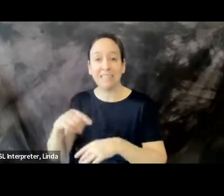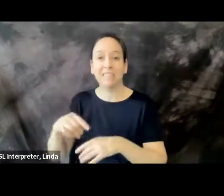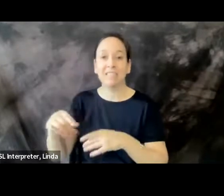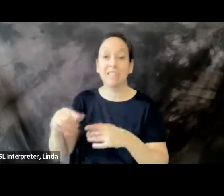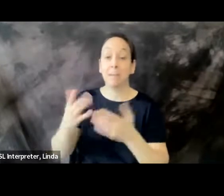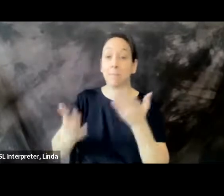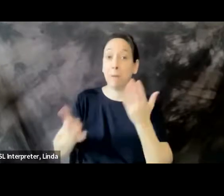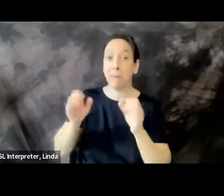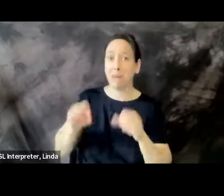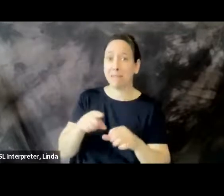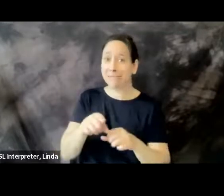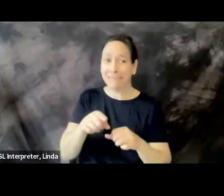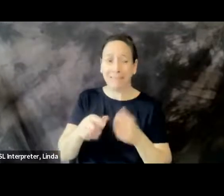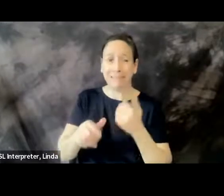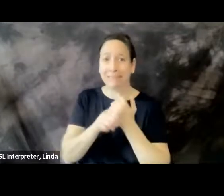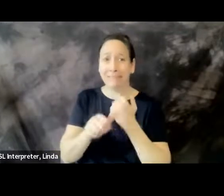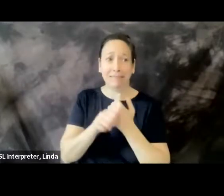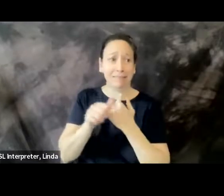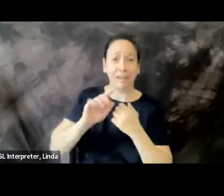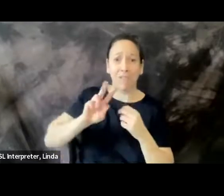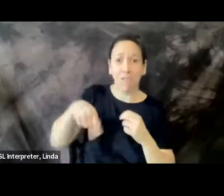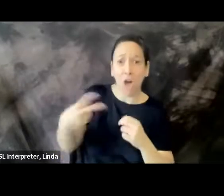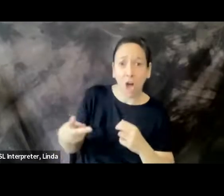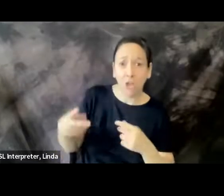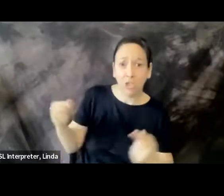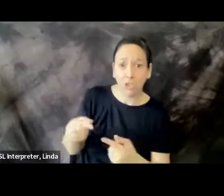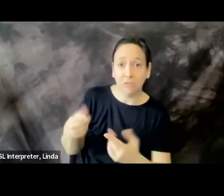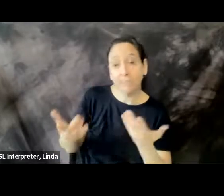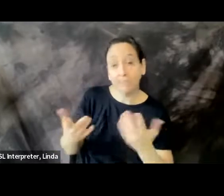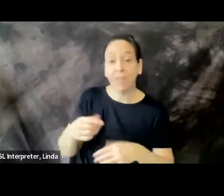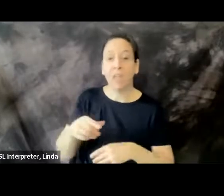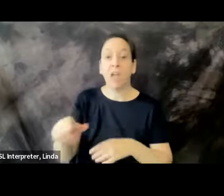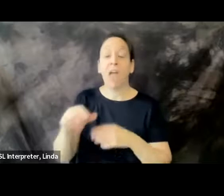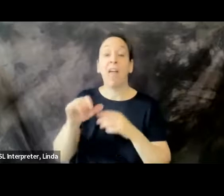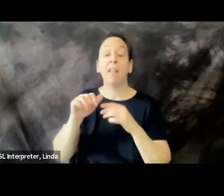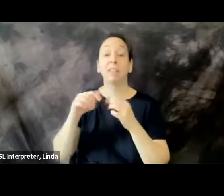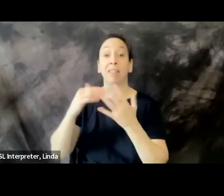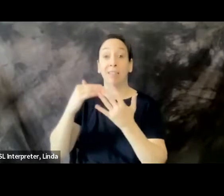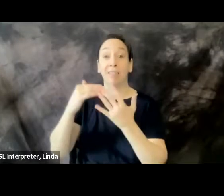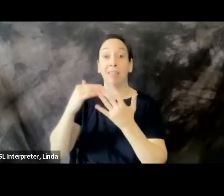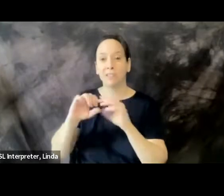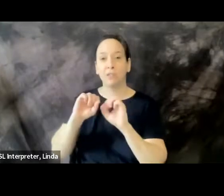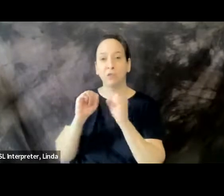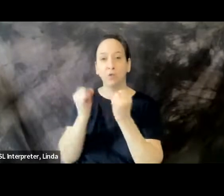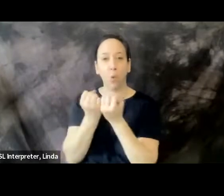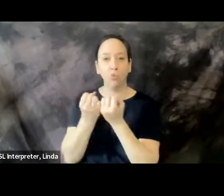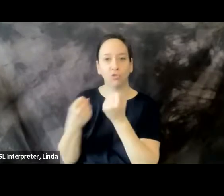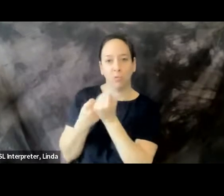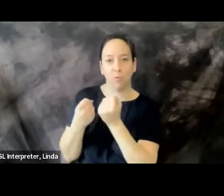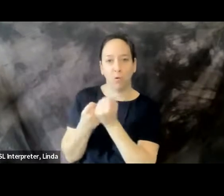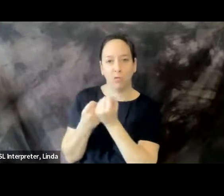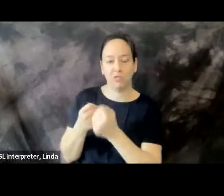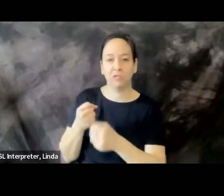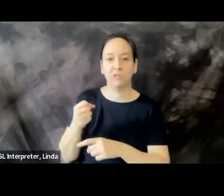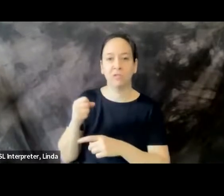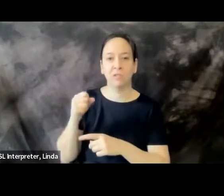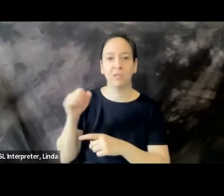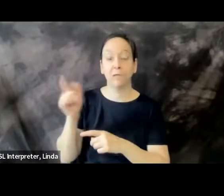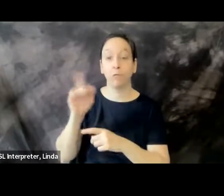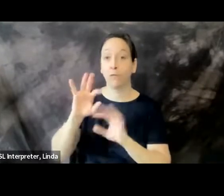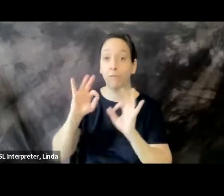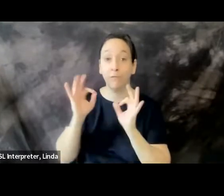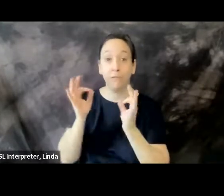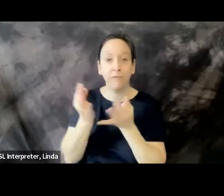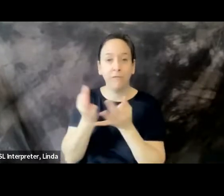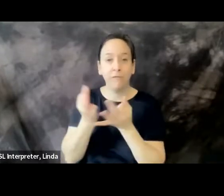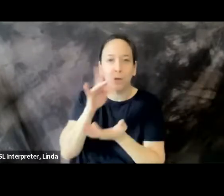risk. And then the last category is social supports and environmental assessments. So your family